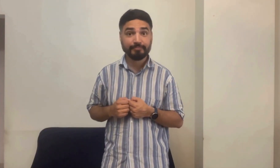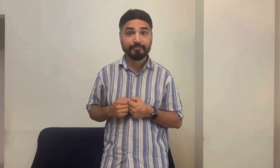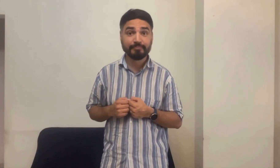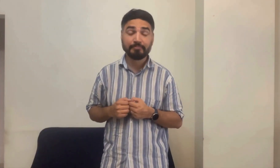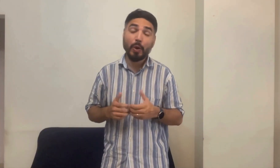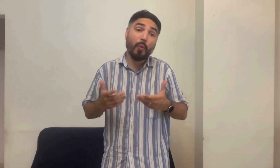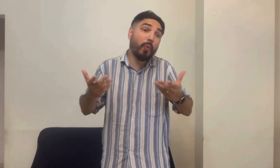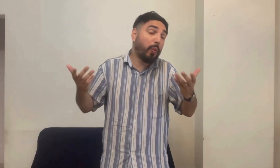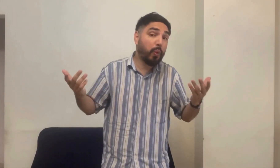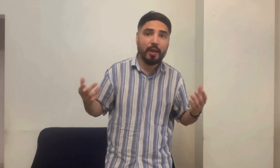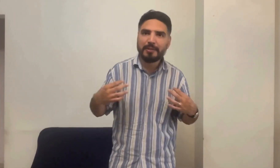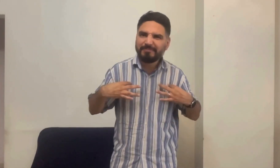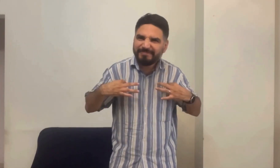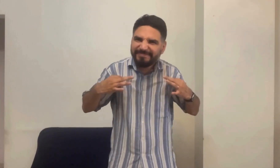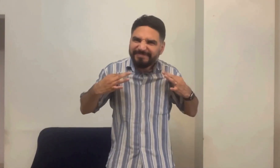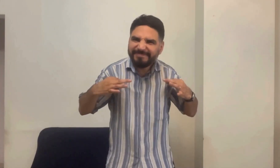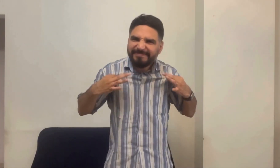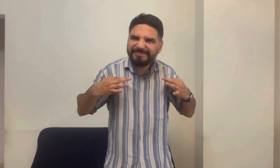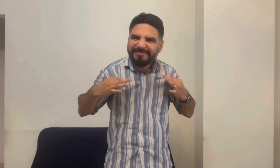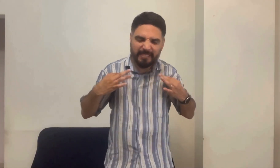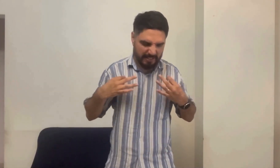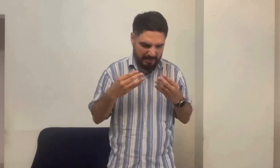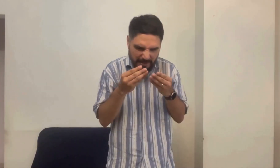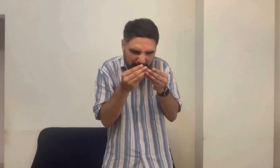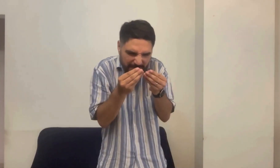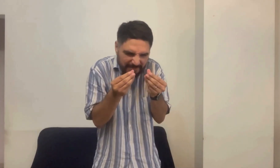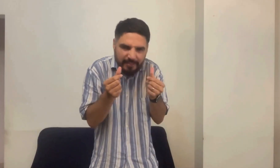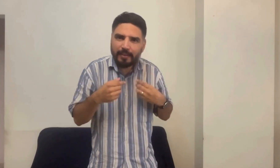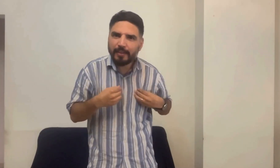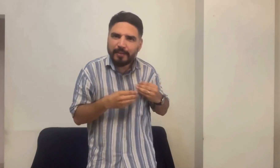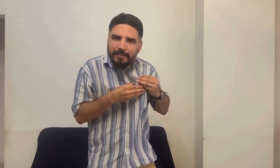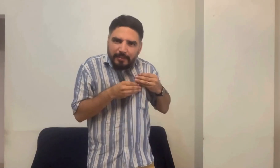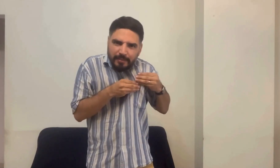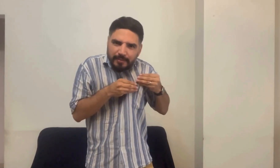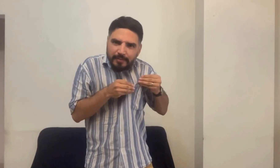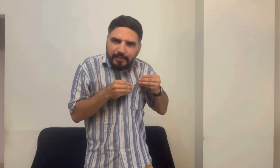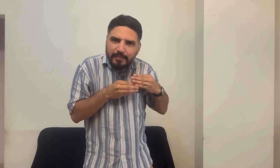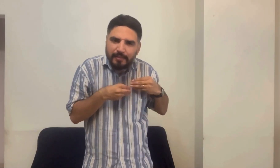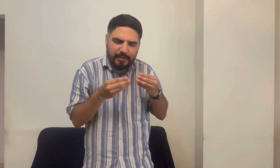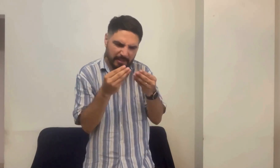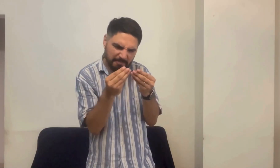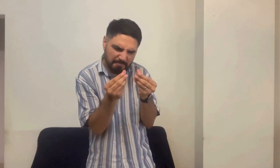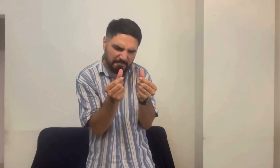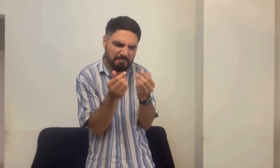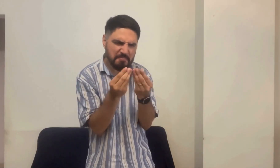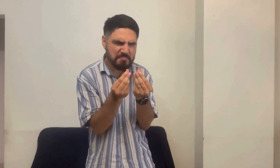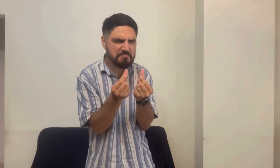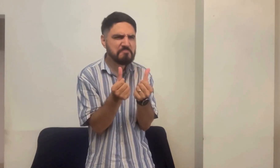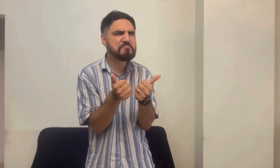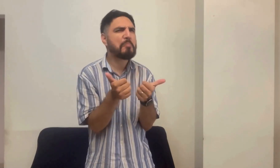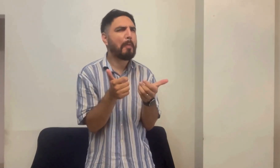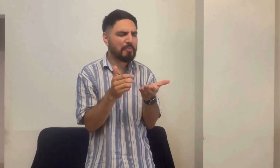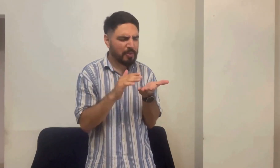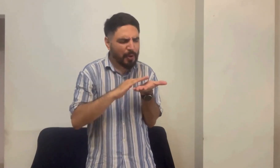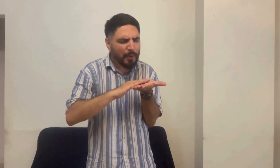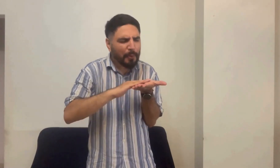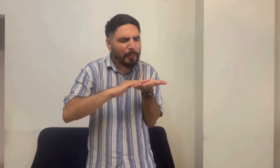Alright, did you notice? It can also be applied to texture, for example, the texture of clothing. It might